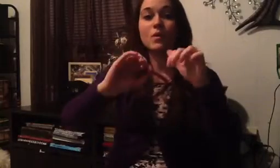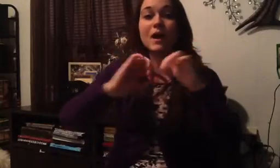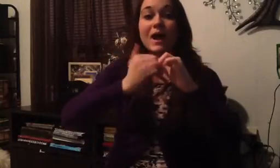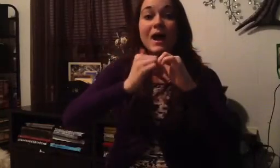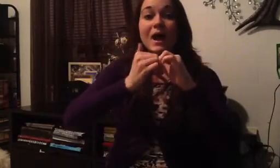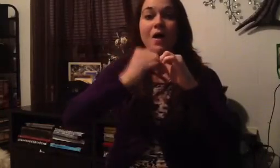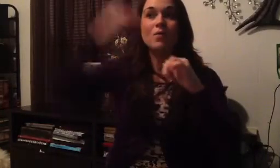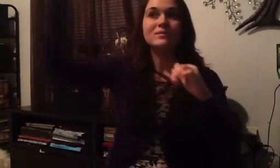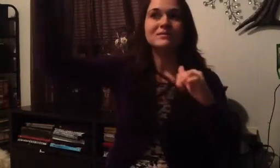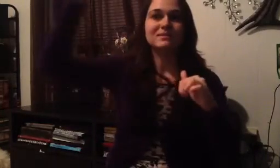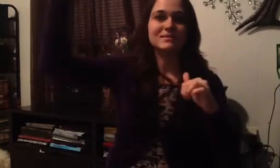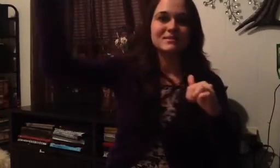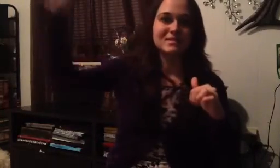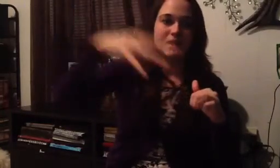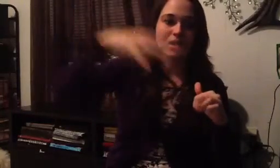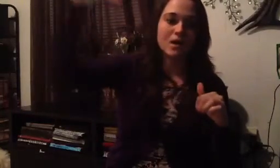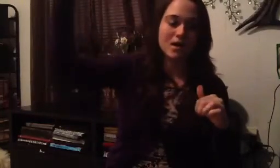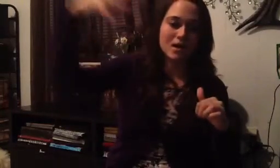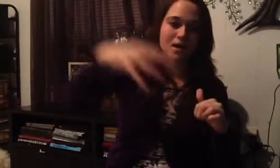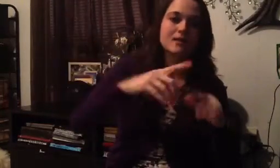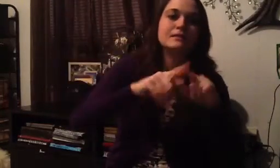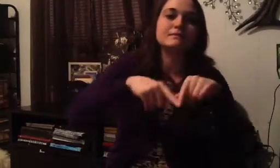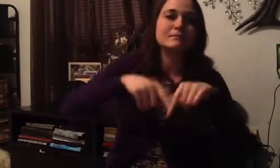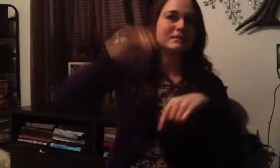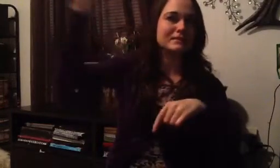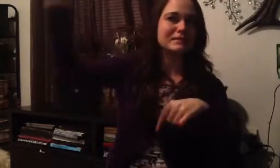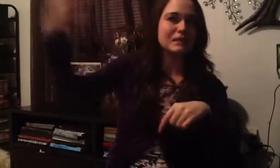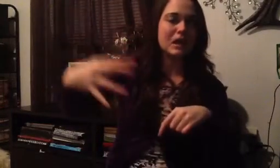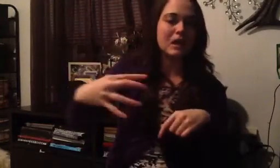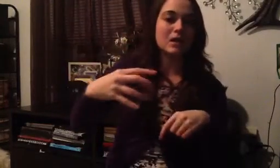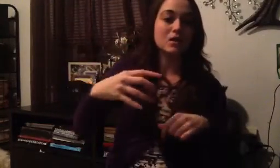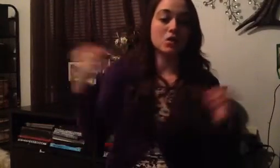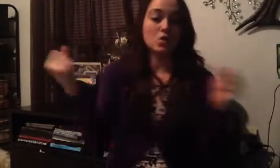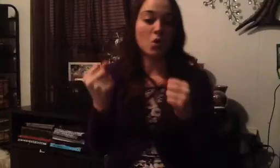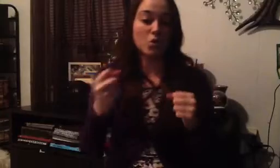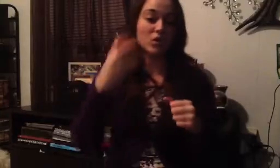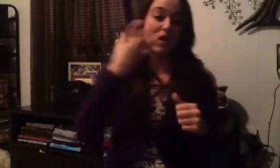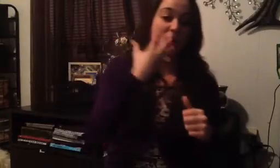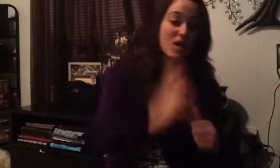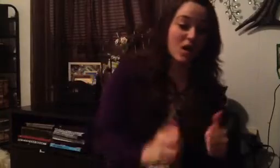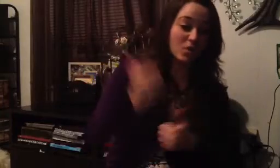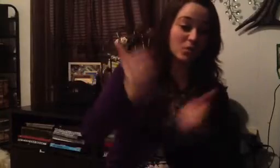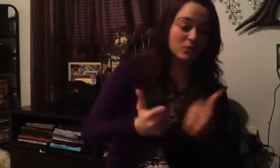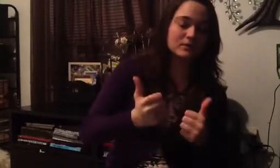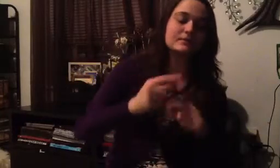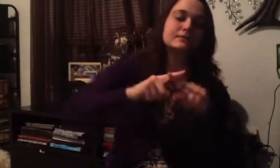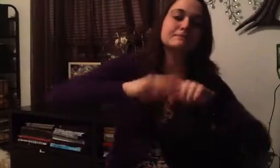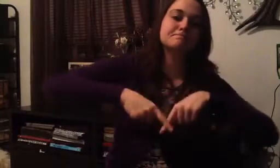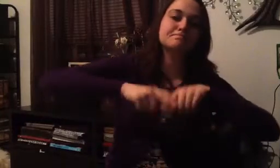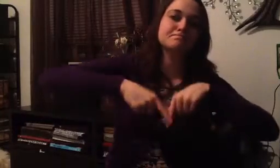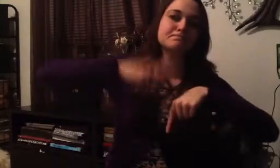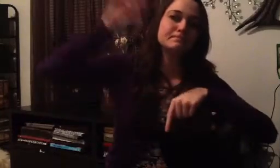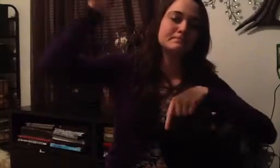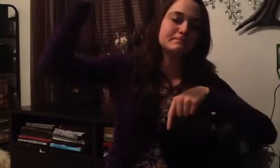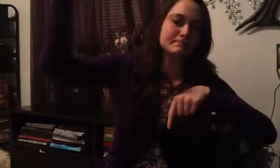Improving our understanding of the water cycle and how it is changing will be critical for future decisions related to water management,